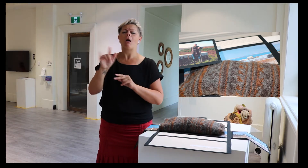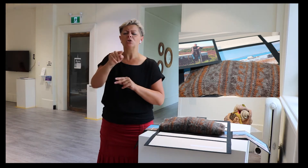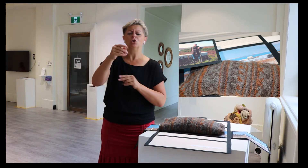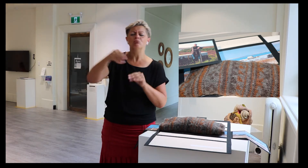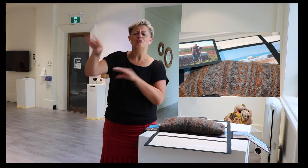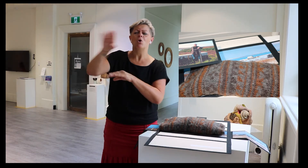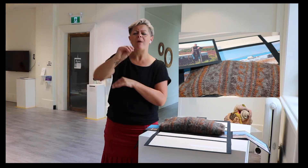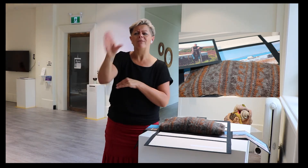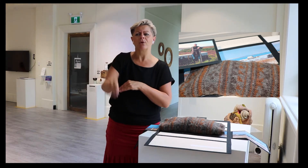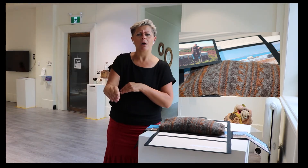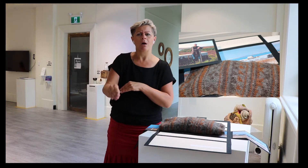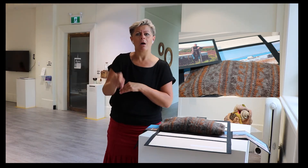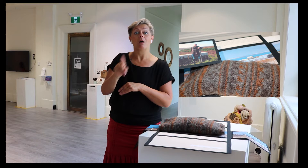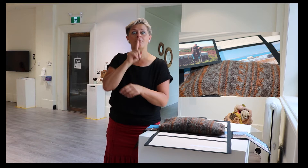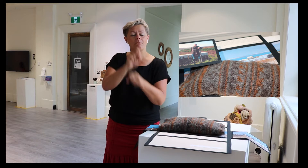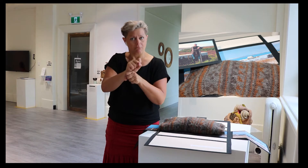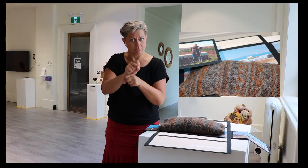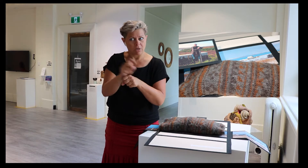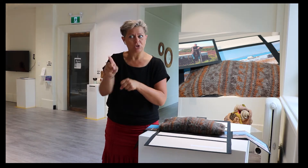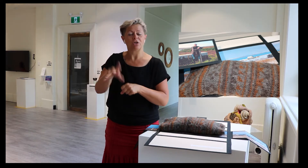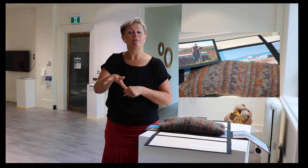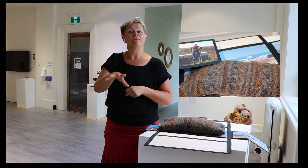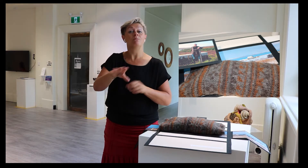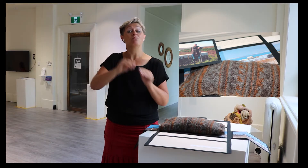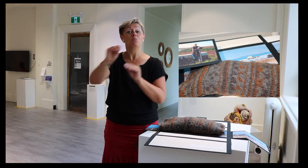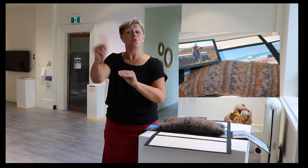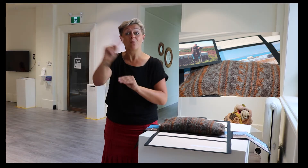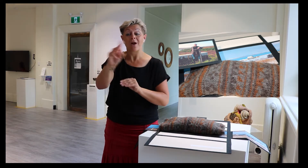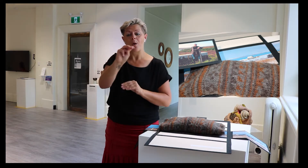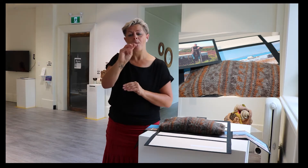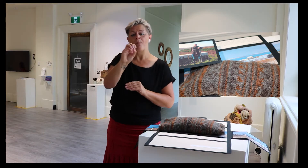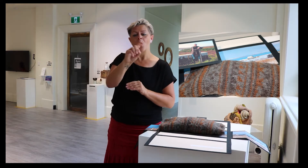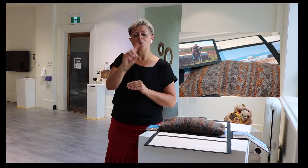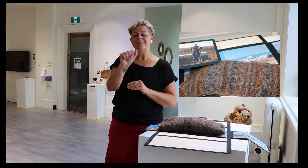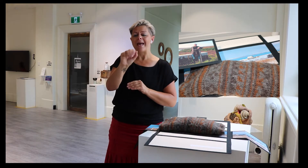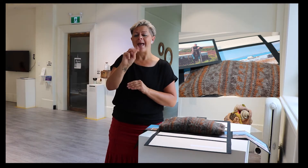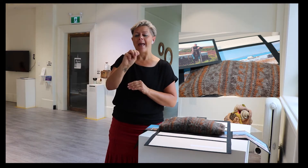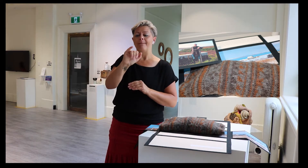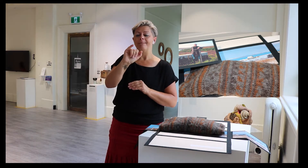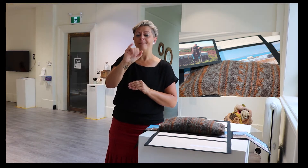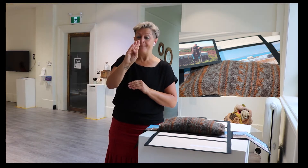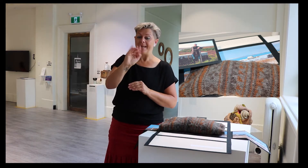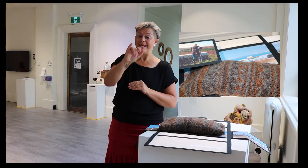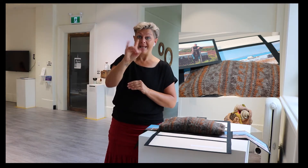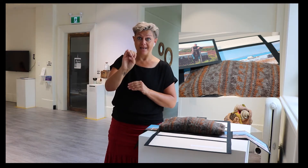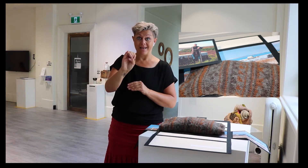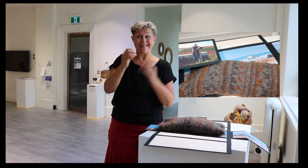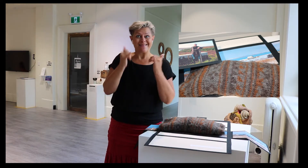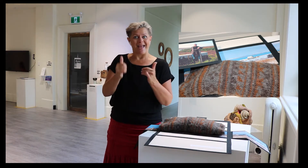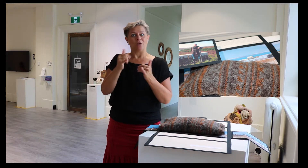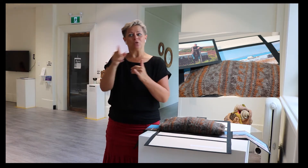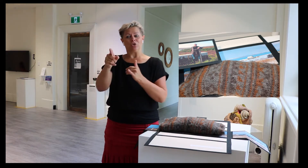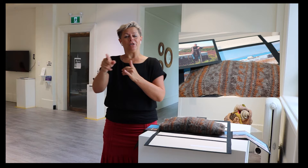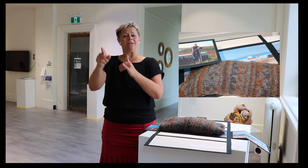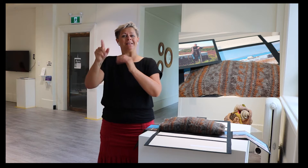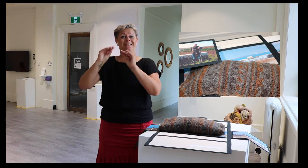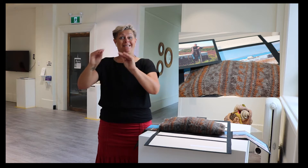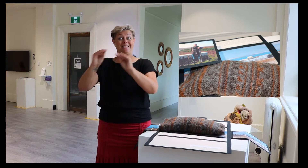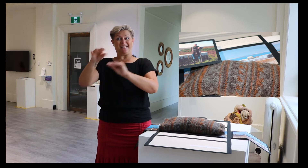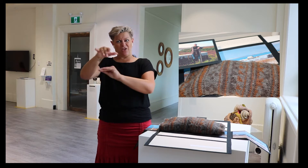this. Mozambique. Camilla Eames has joined the Visual Arts School in Maputo as a textiles teacher. But